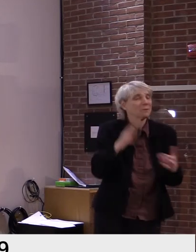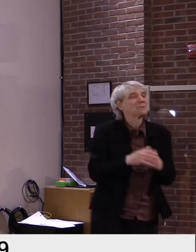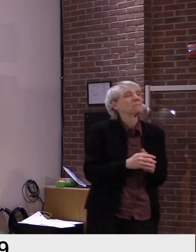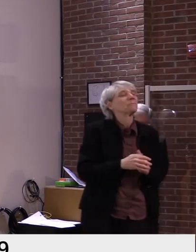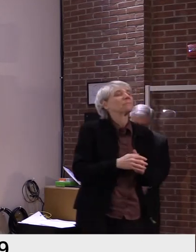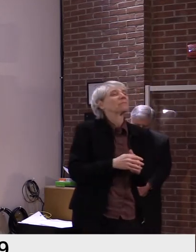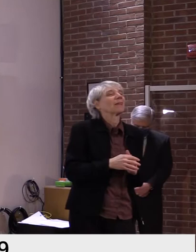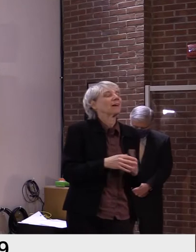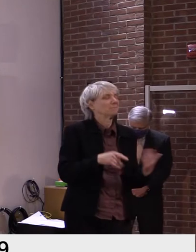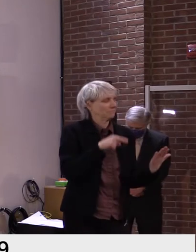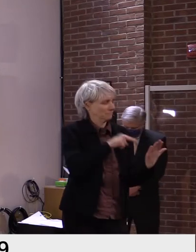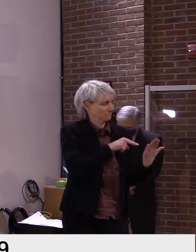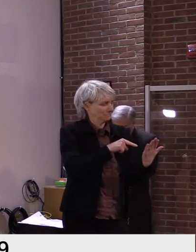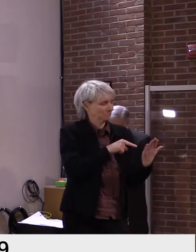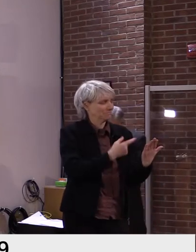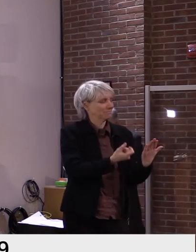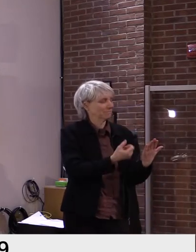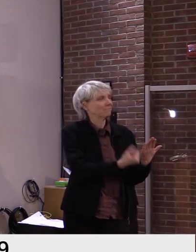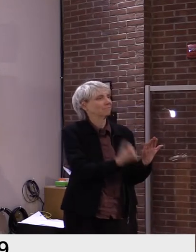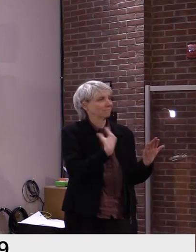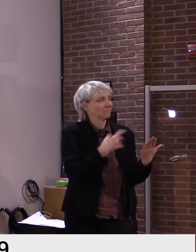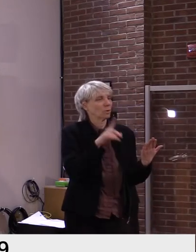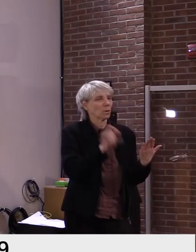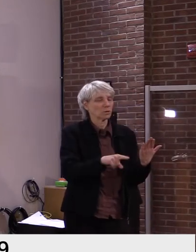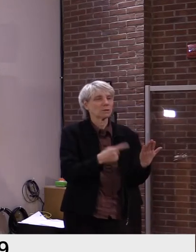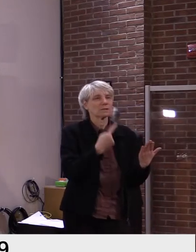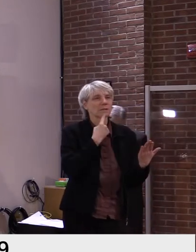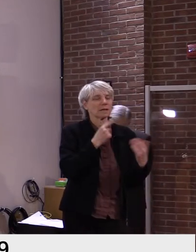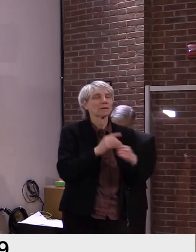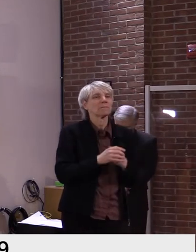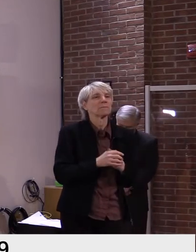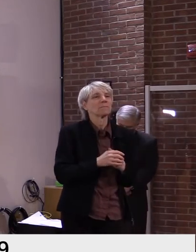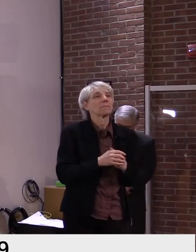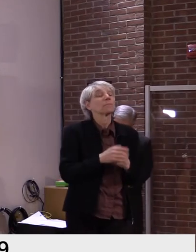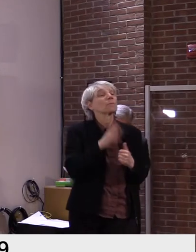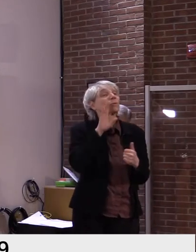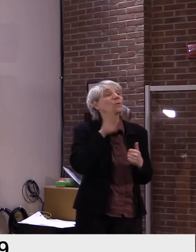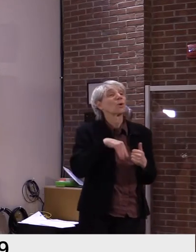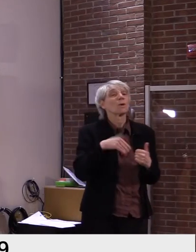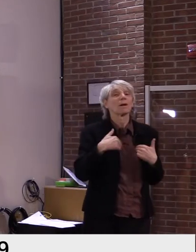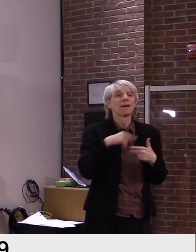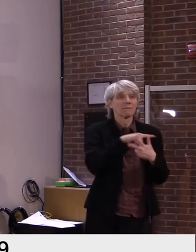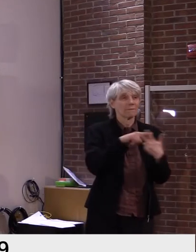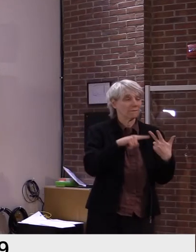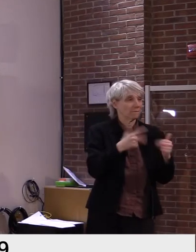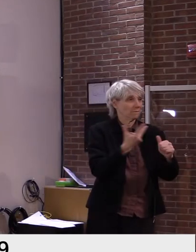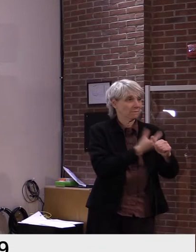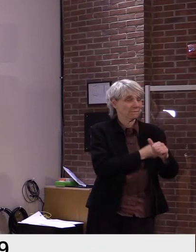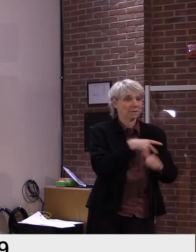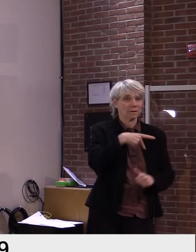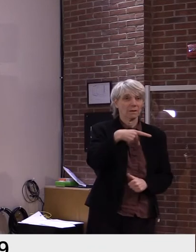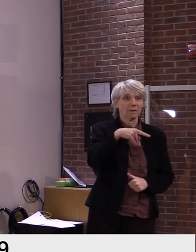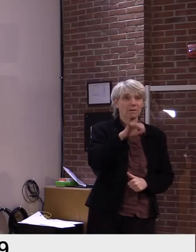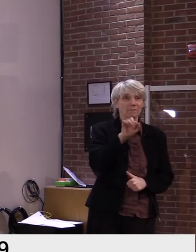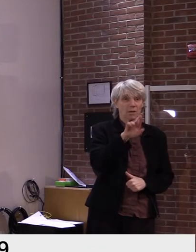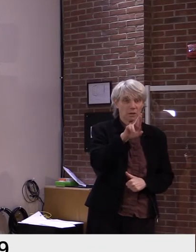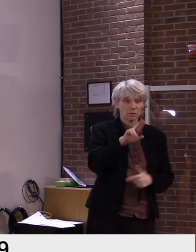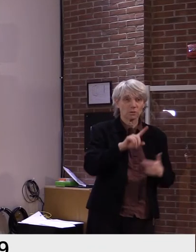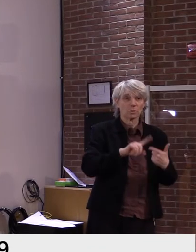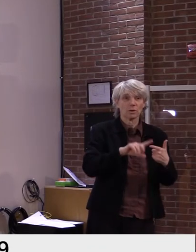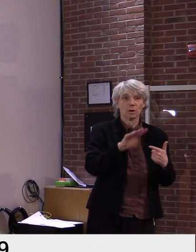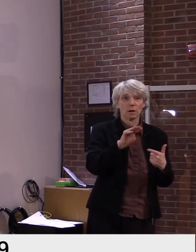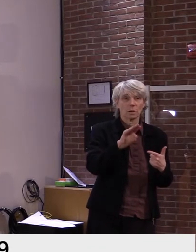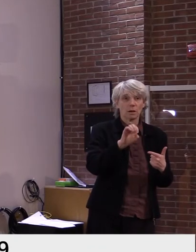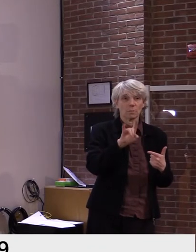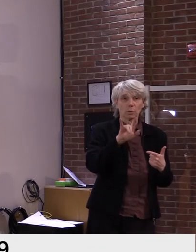This reader asked whether one of the three vaccines is better than the